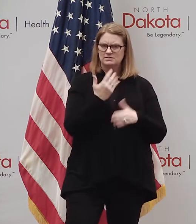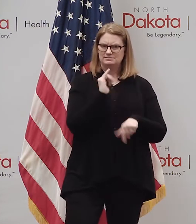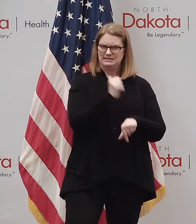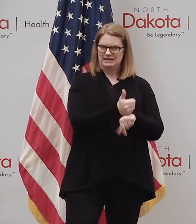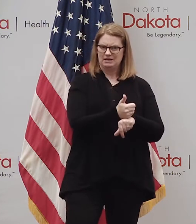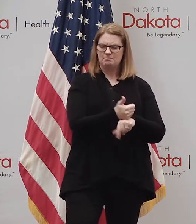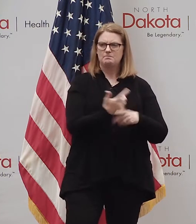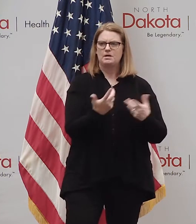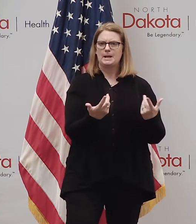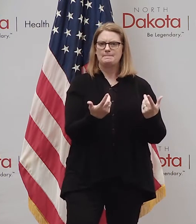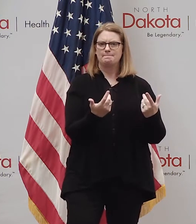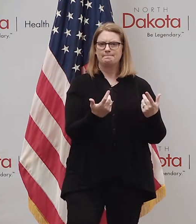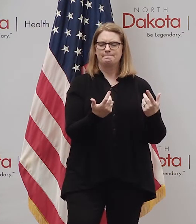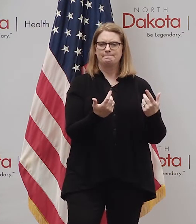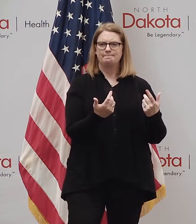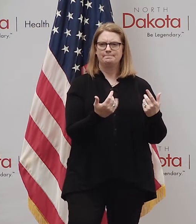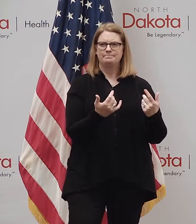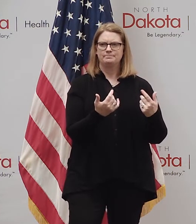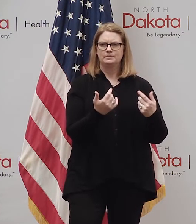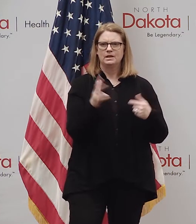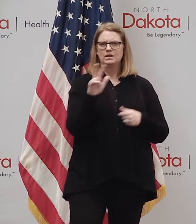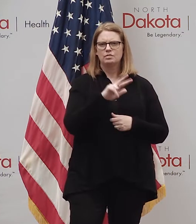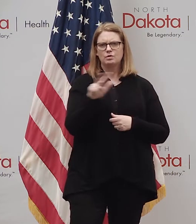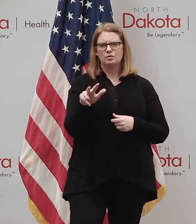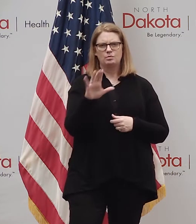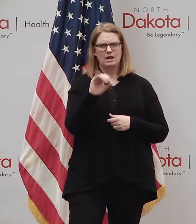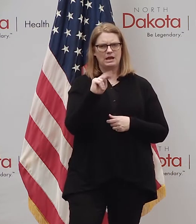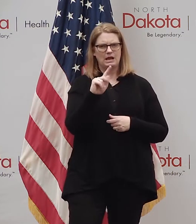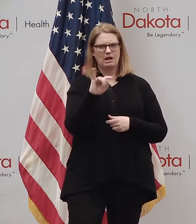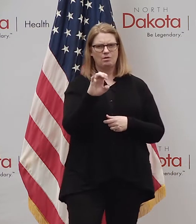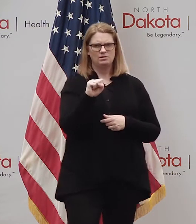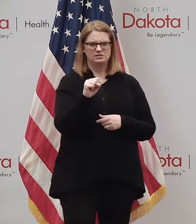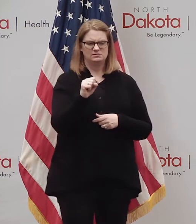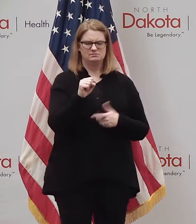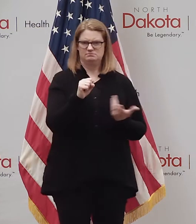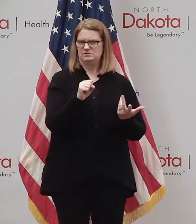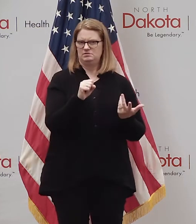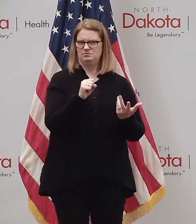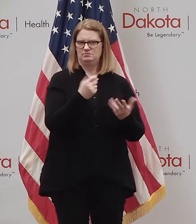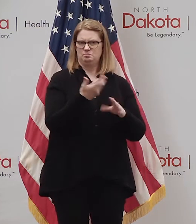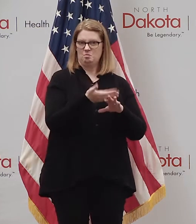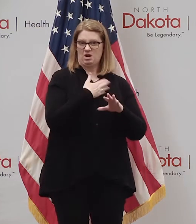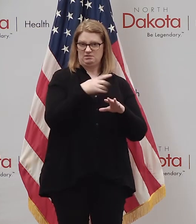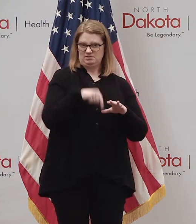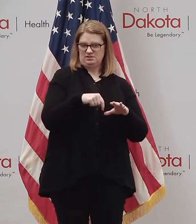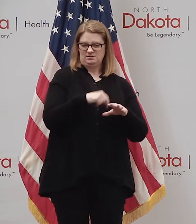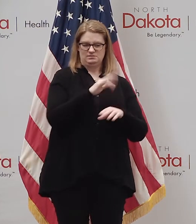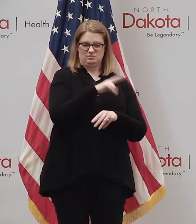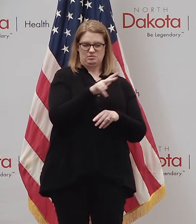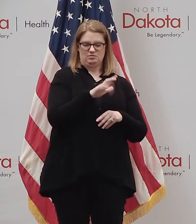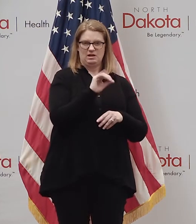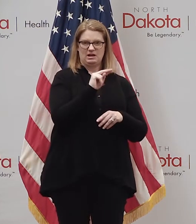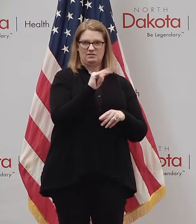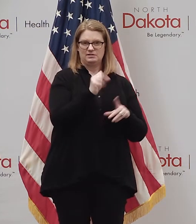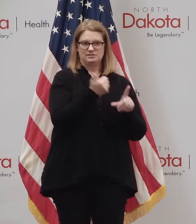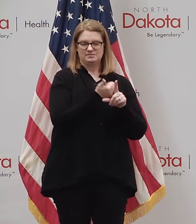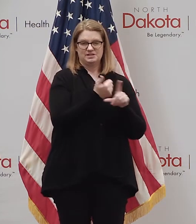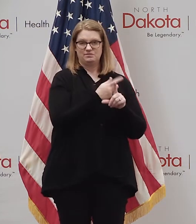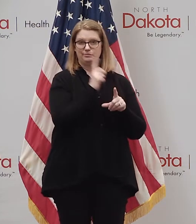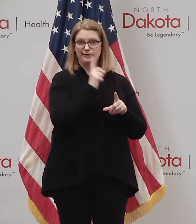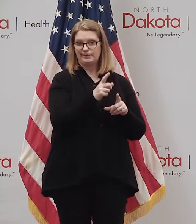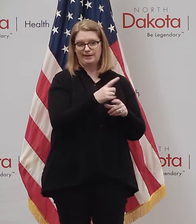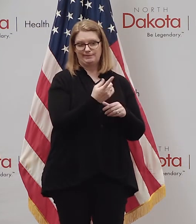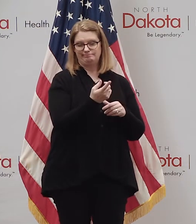we know, we've had 33 counties prior to this had done primarily mail-in voting with